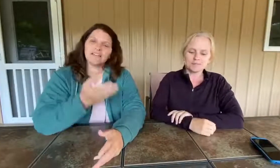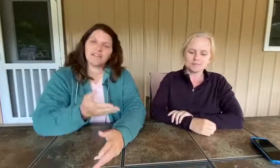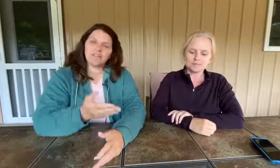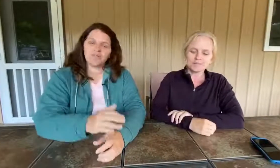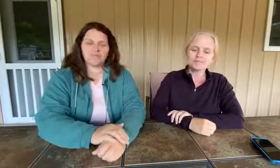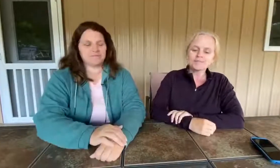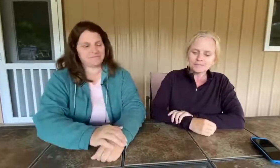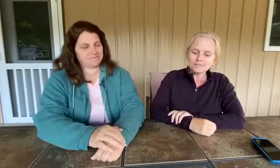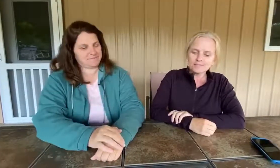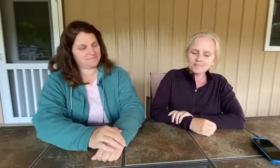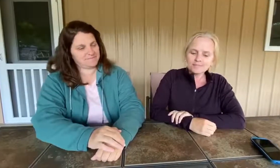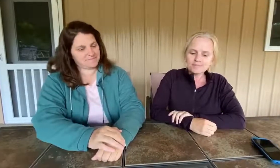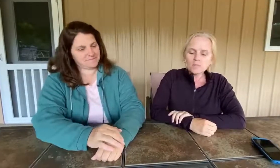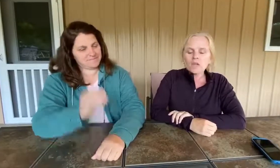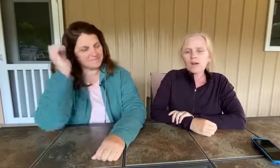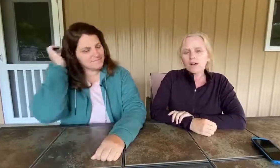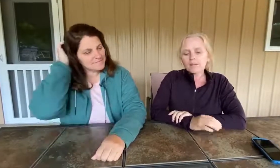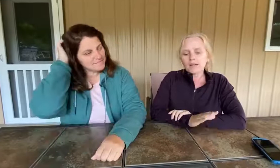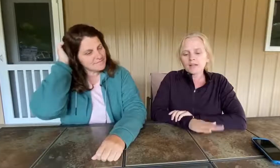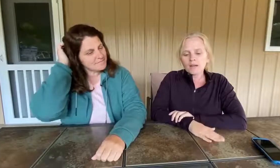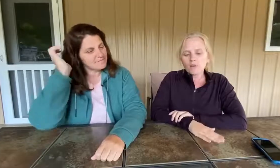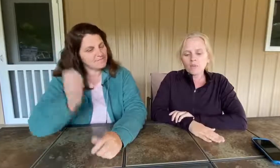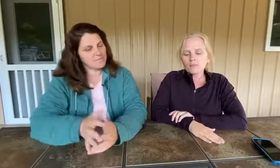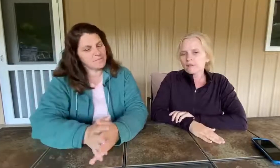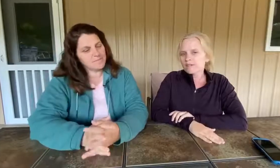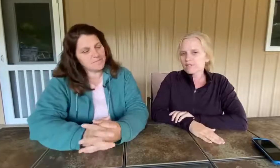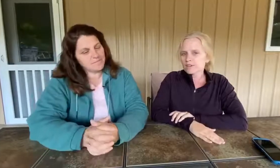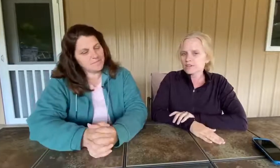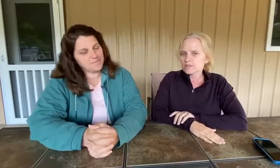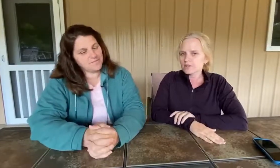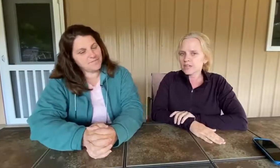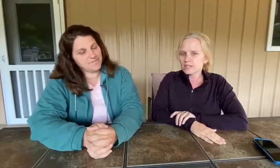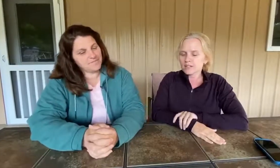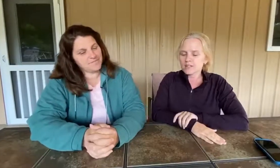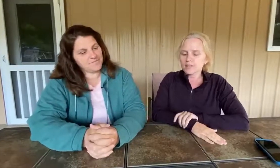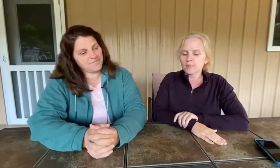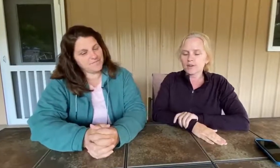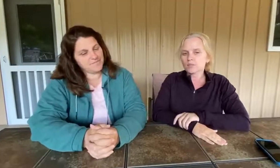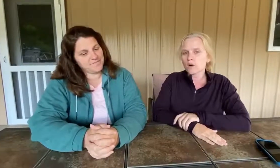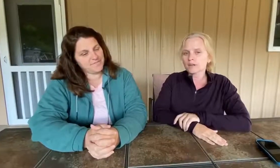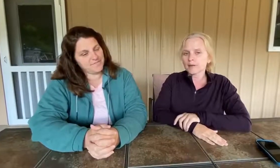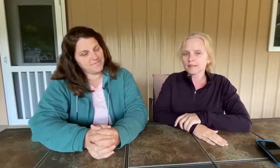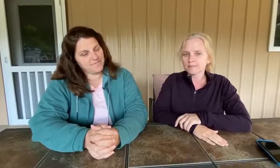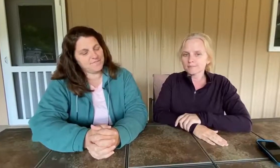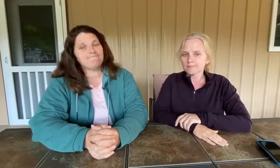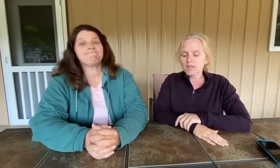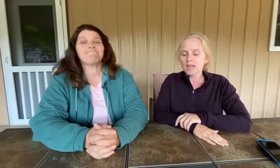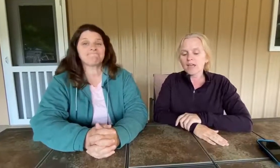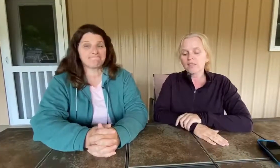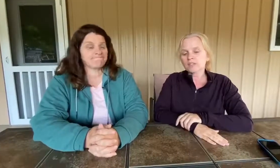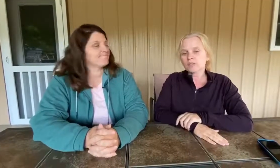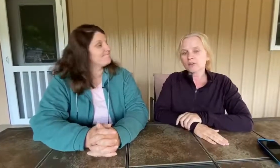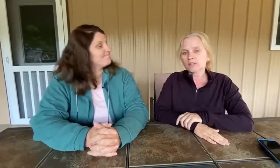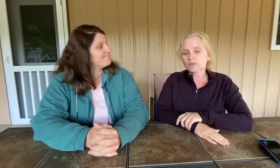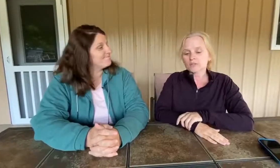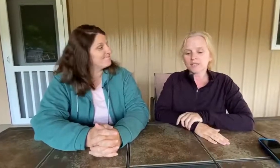you. Mm-hmm. One of my favorite treats in the summer is watermelon, and this is a really cool sign